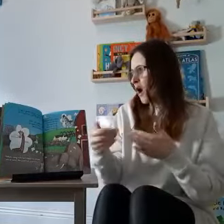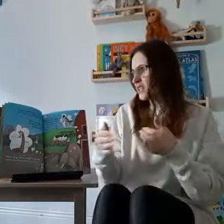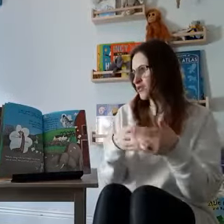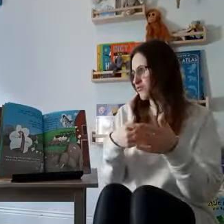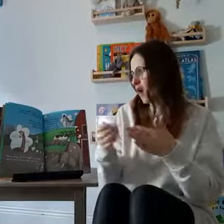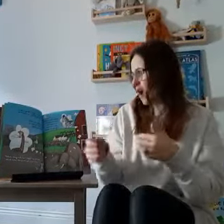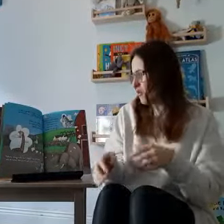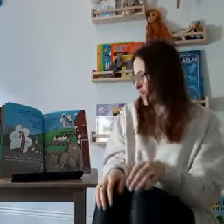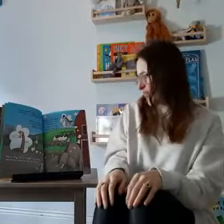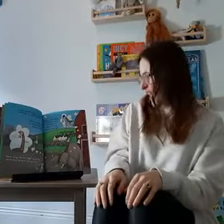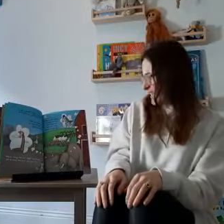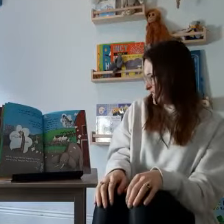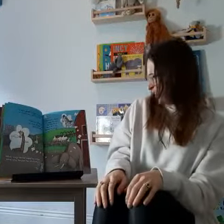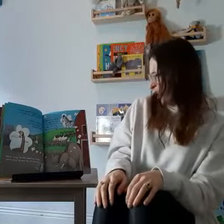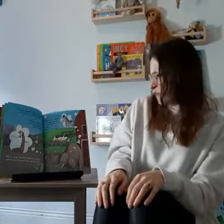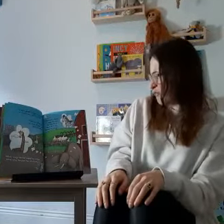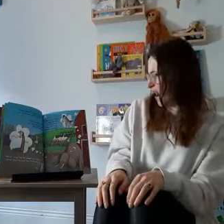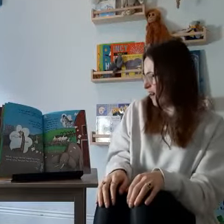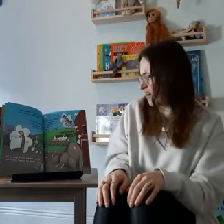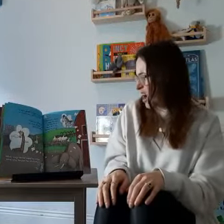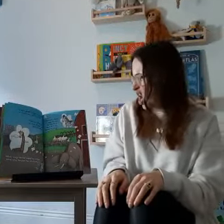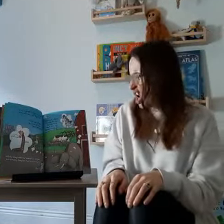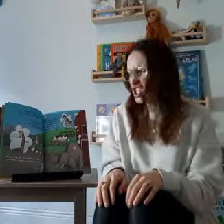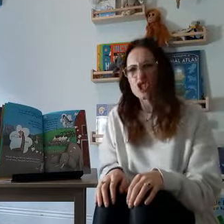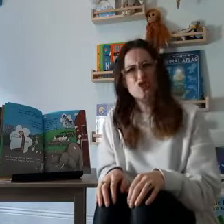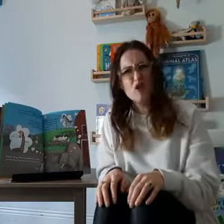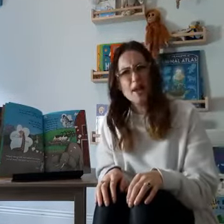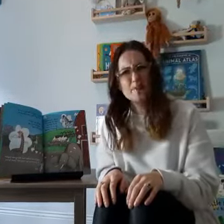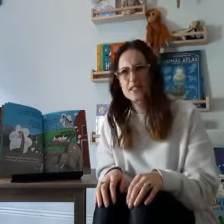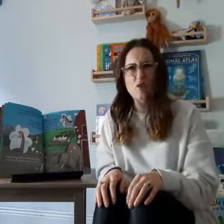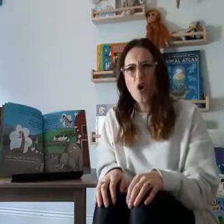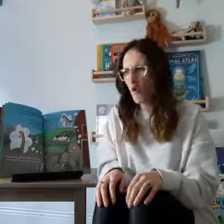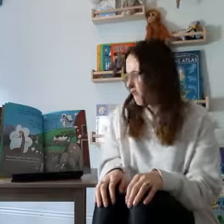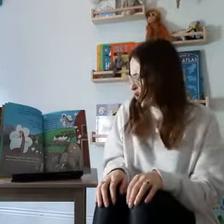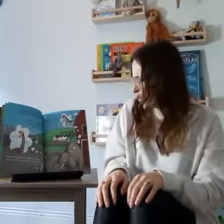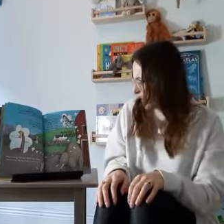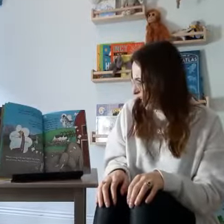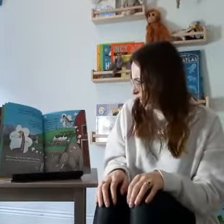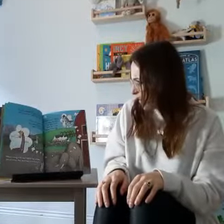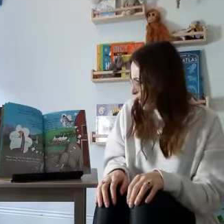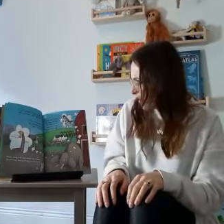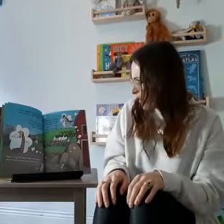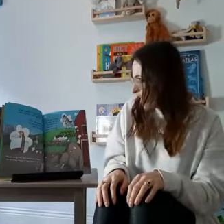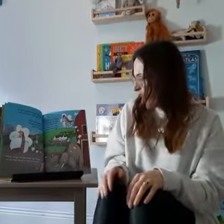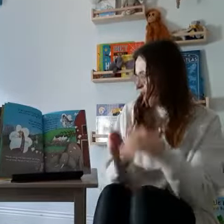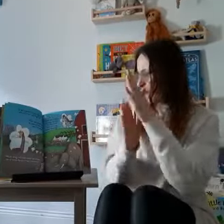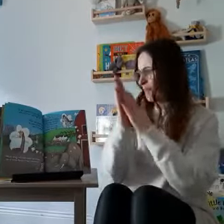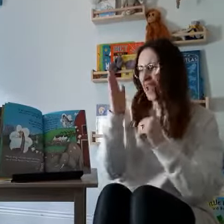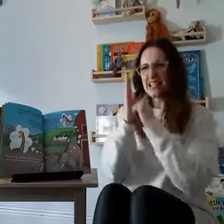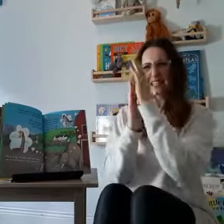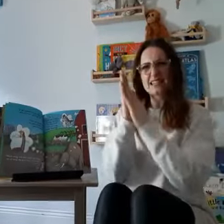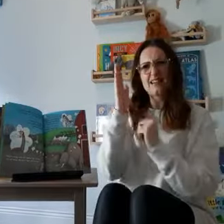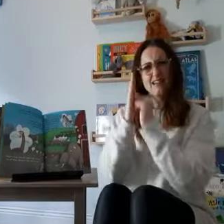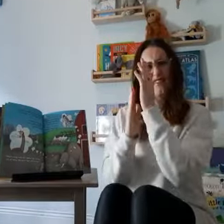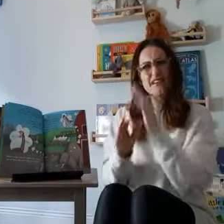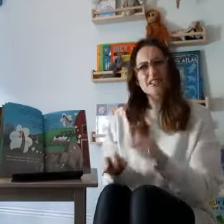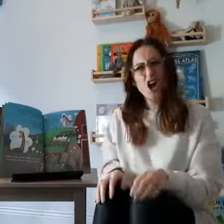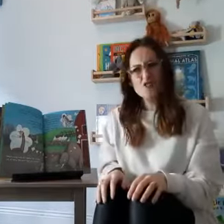What's wrong with that zebra? Her stripes, they're all funny. Like paint that's gone